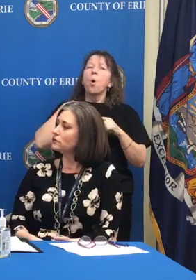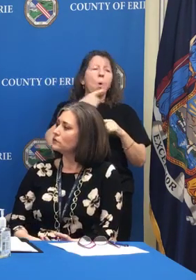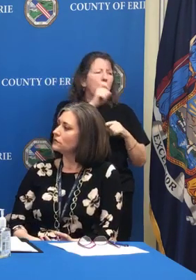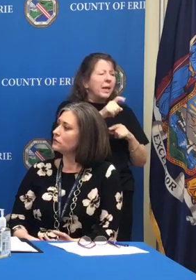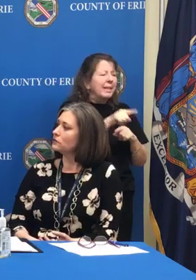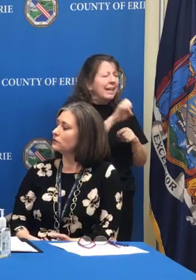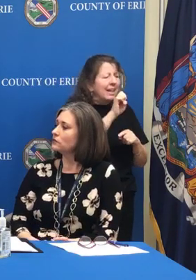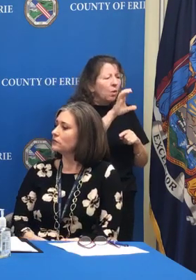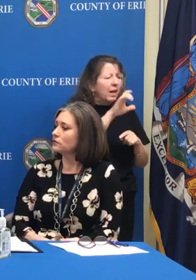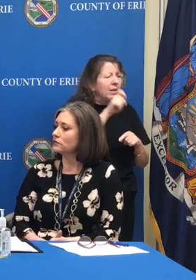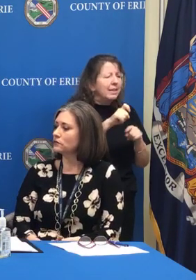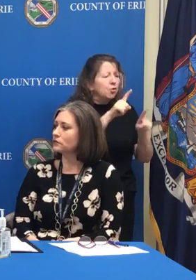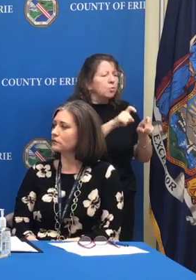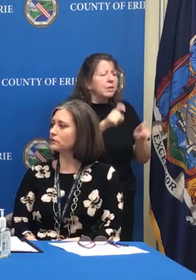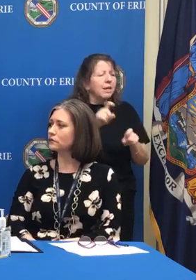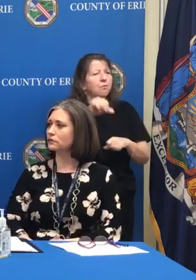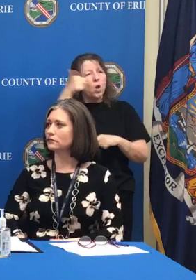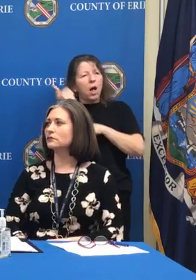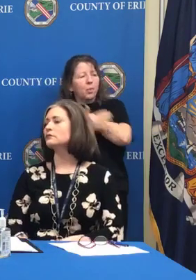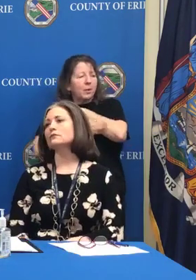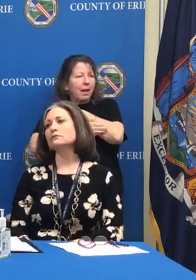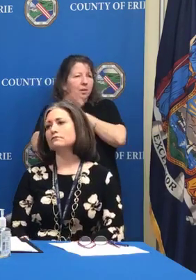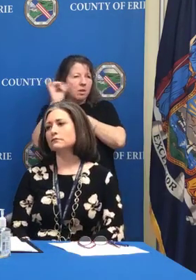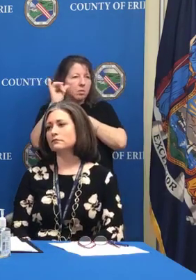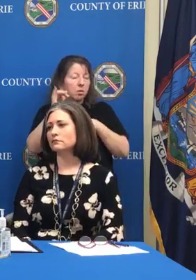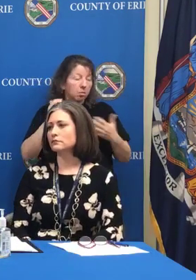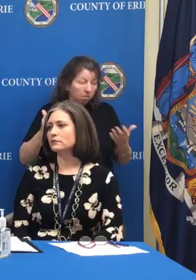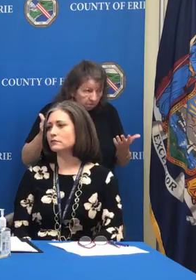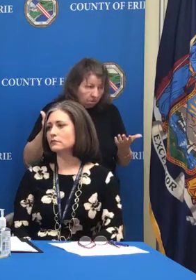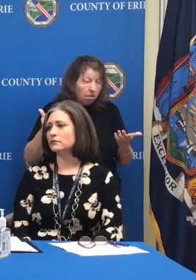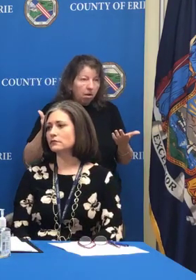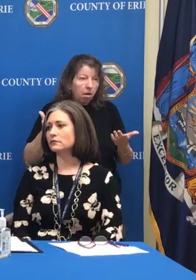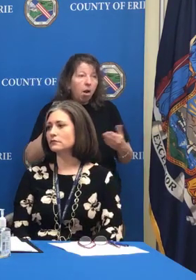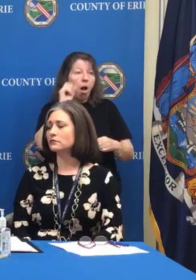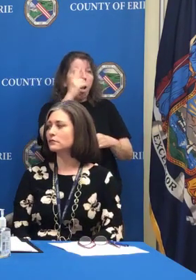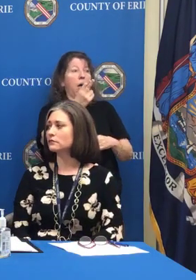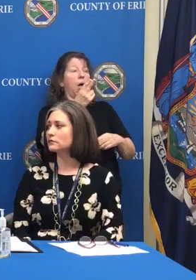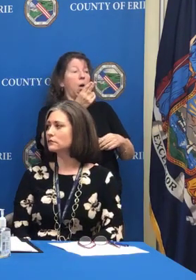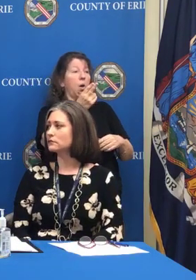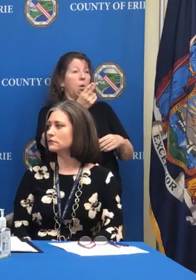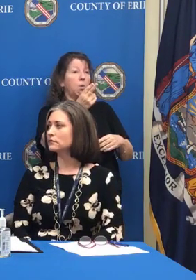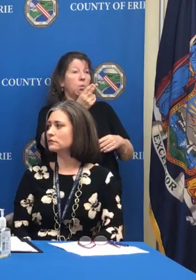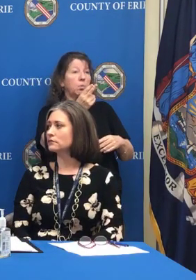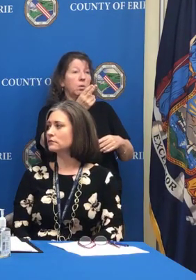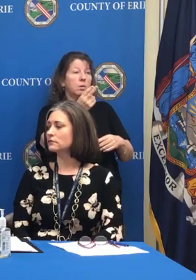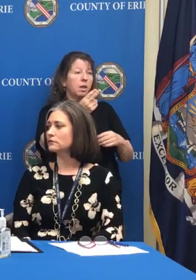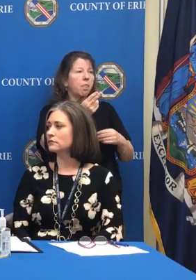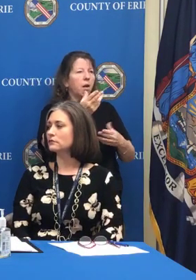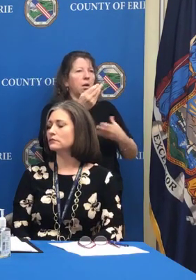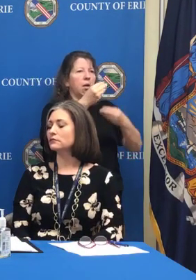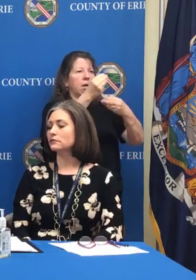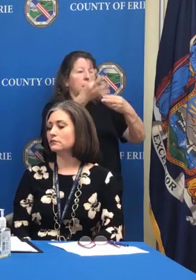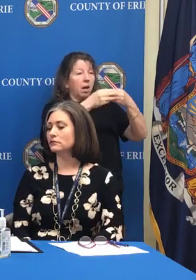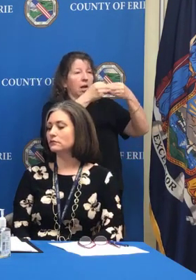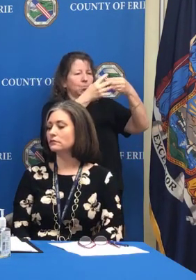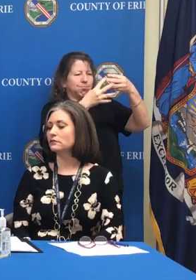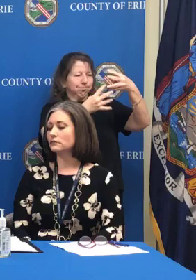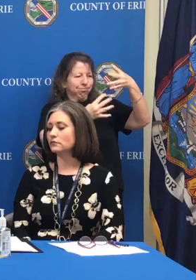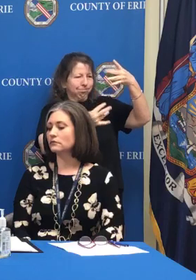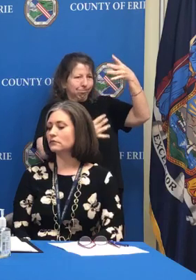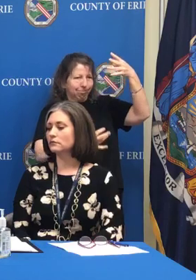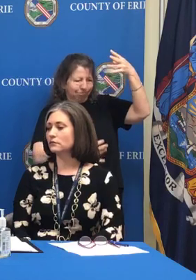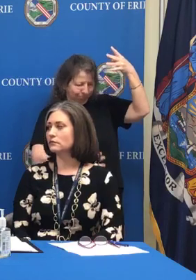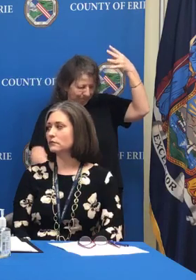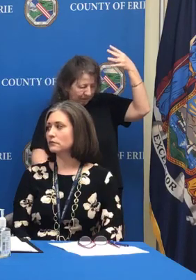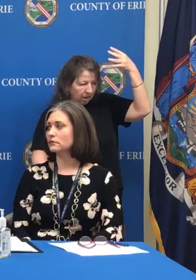counties, to the point we had to stop accepting tests from other counties because we did not have enough to